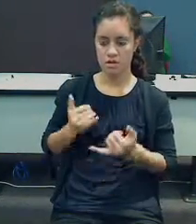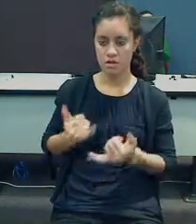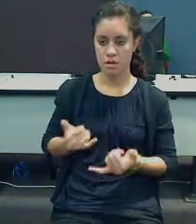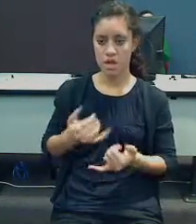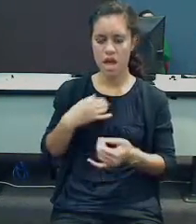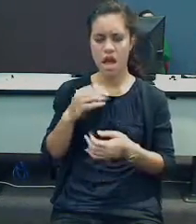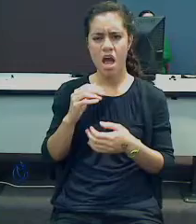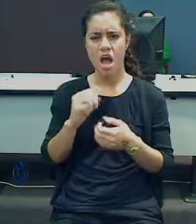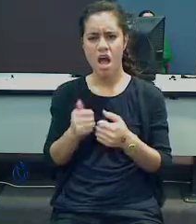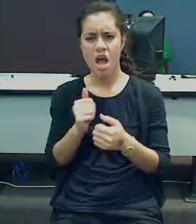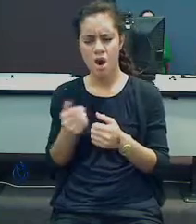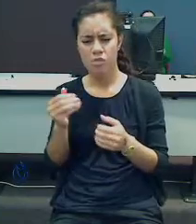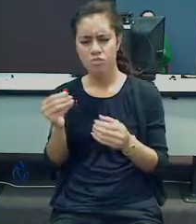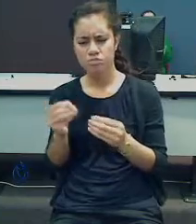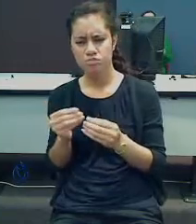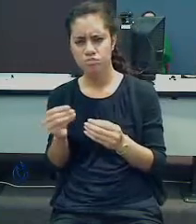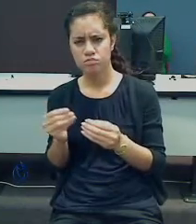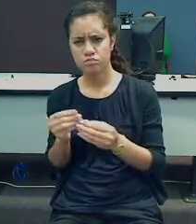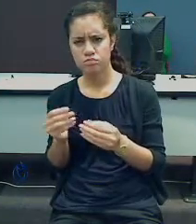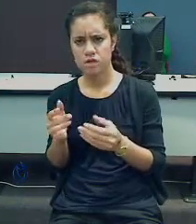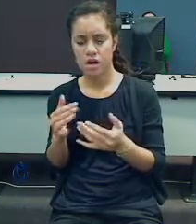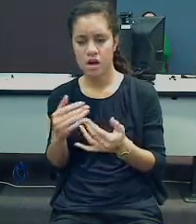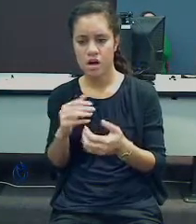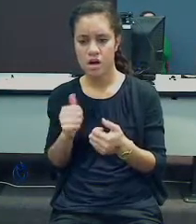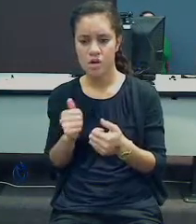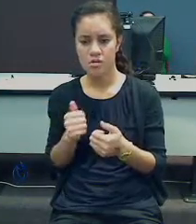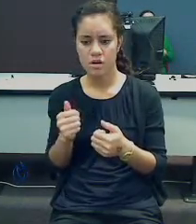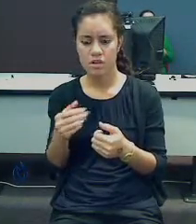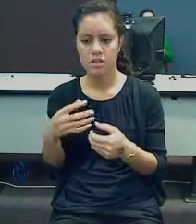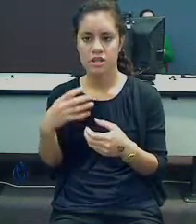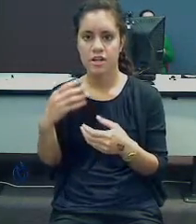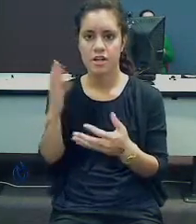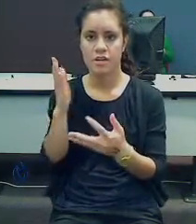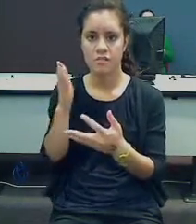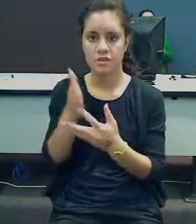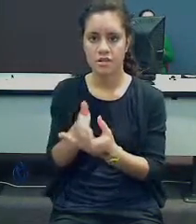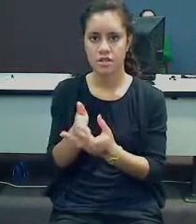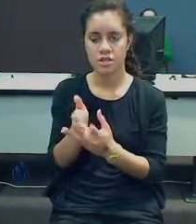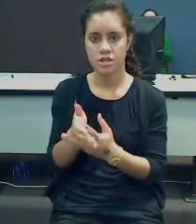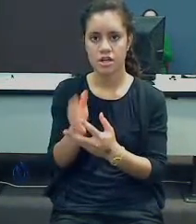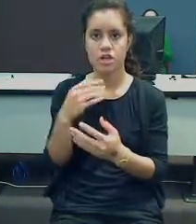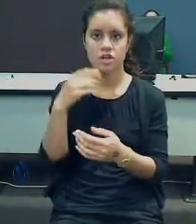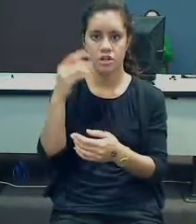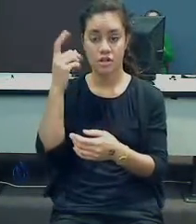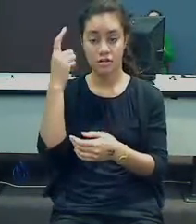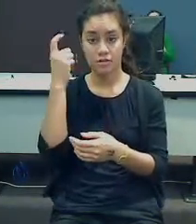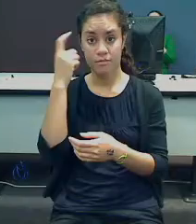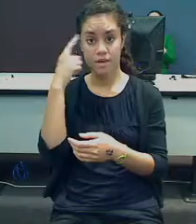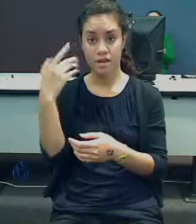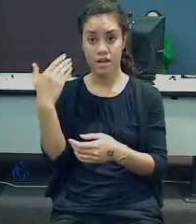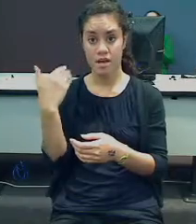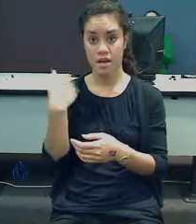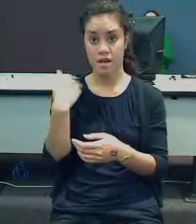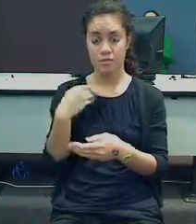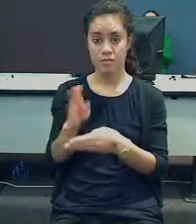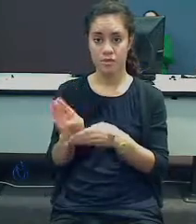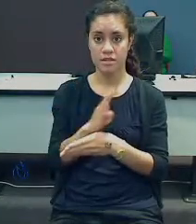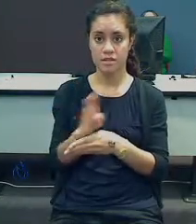government actually have when they get involved in business? What we're going to do is we're going to explore a time period in American